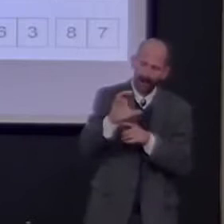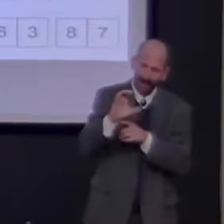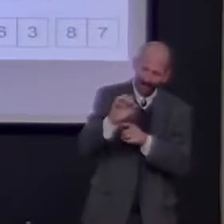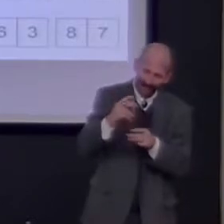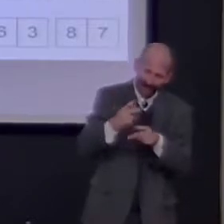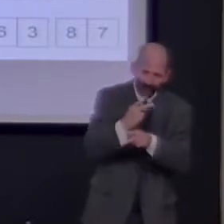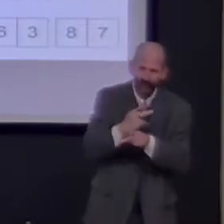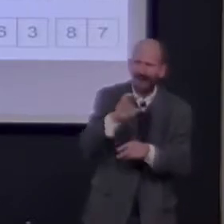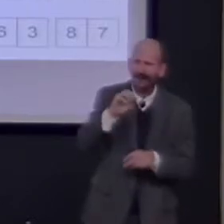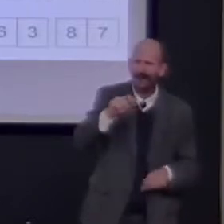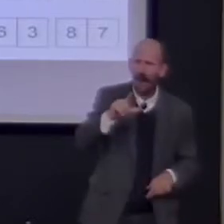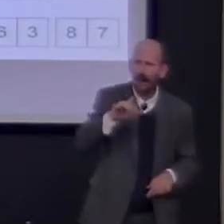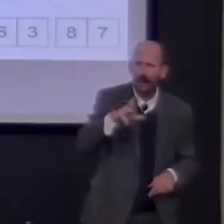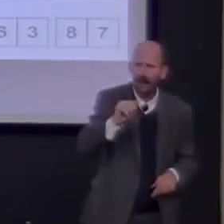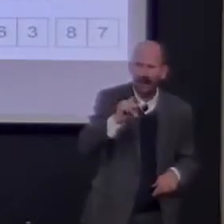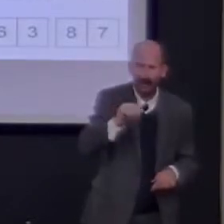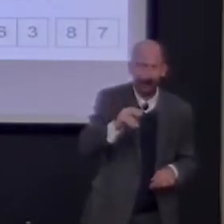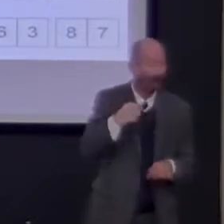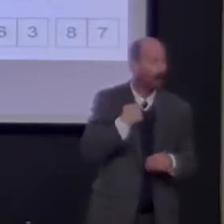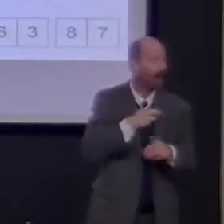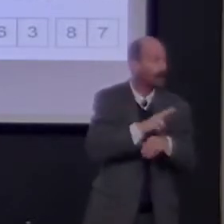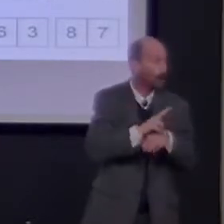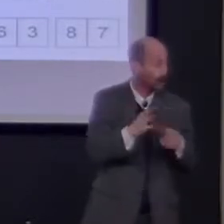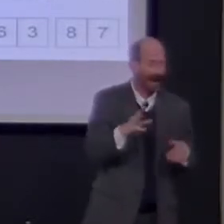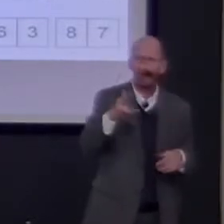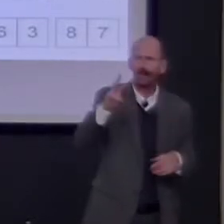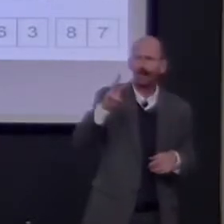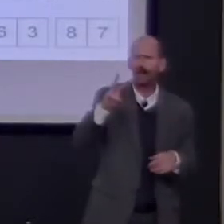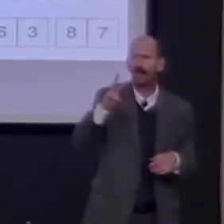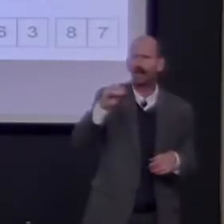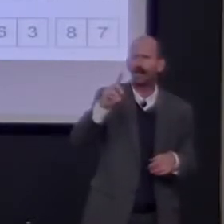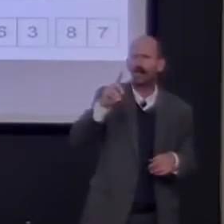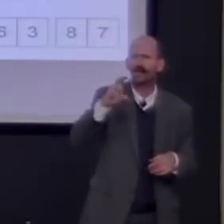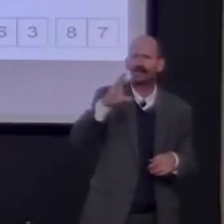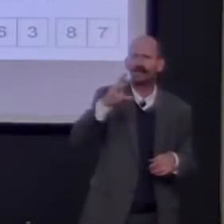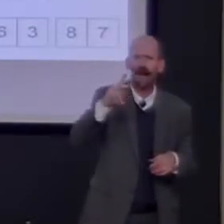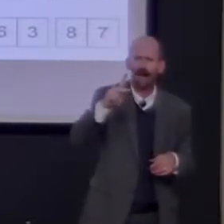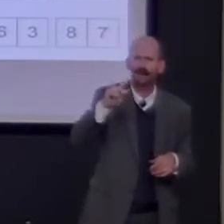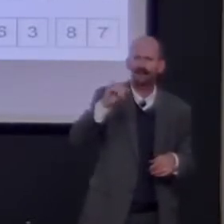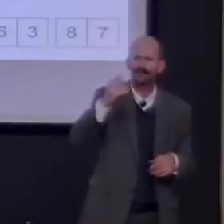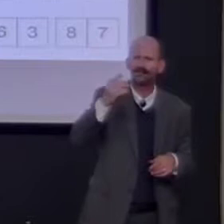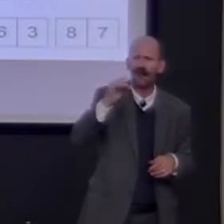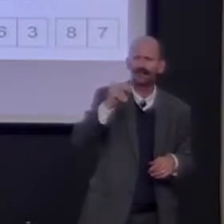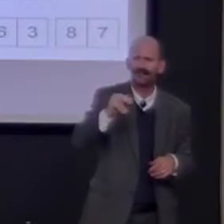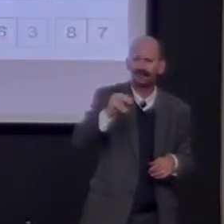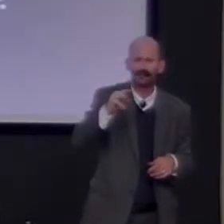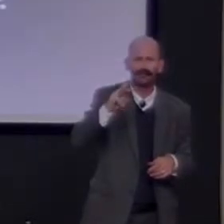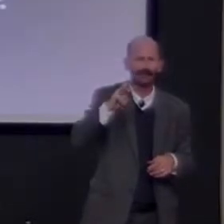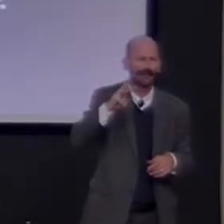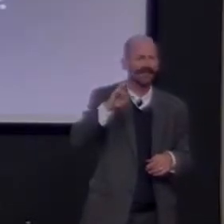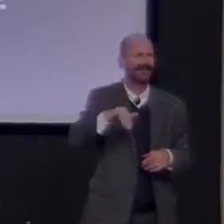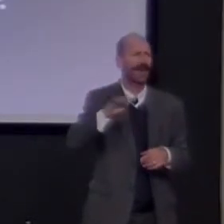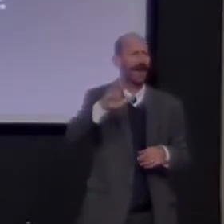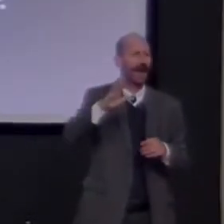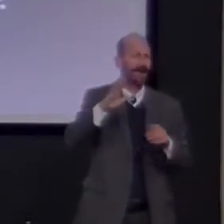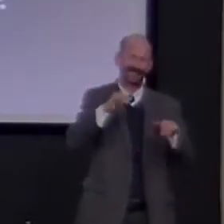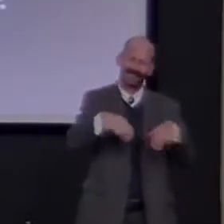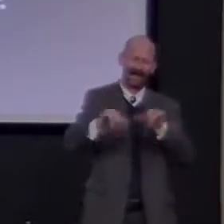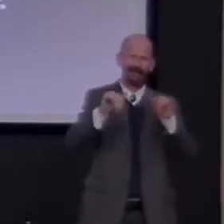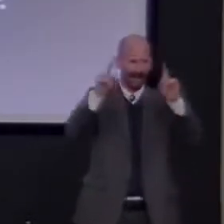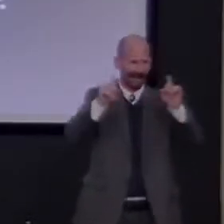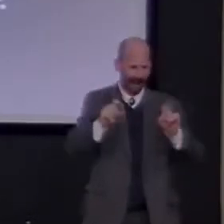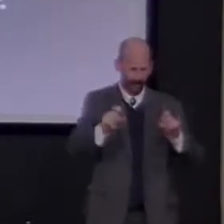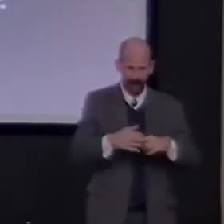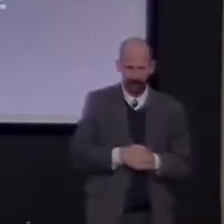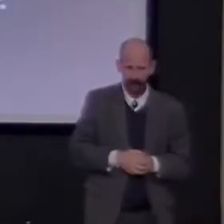using a standardized measure, the Woodcock-Johnson test of educational achievement. So the question that